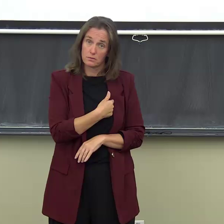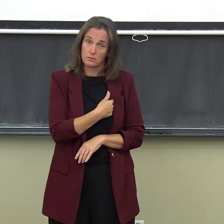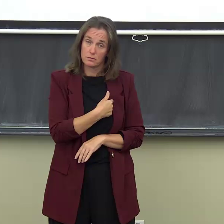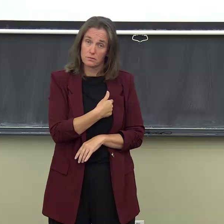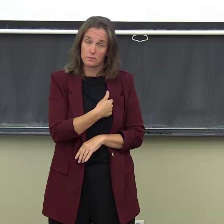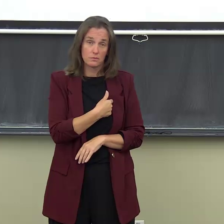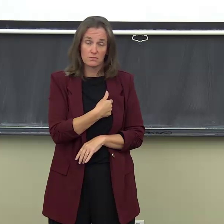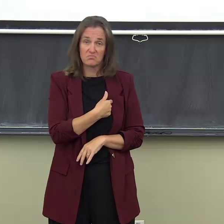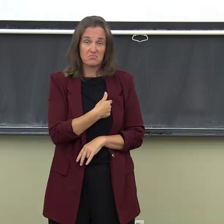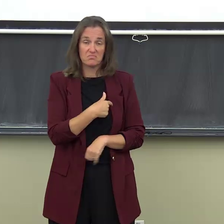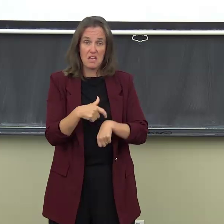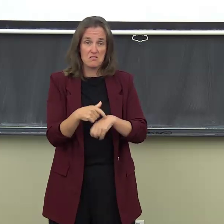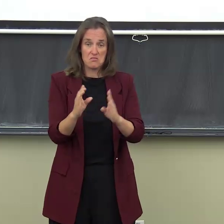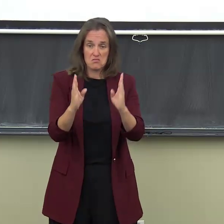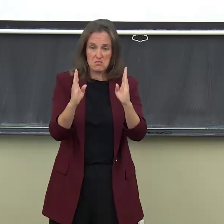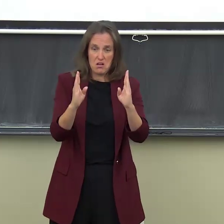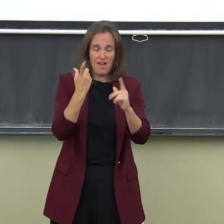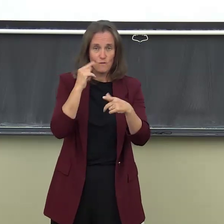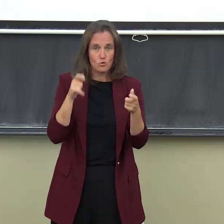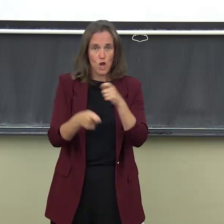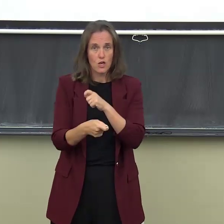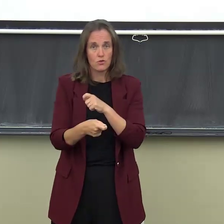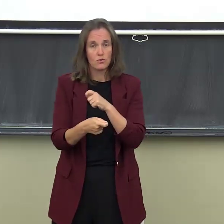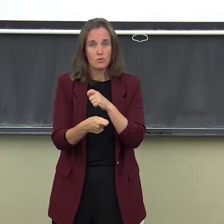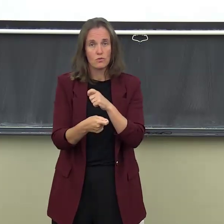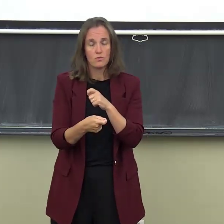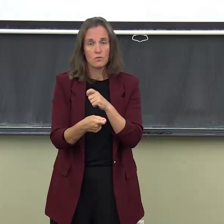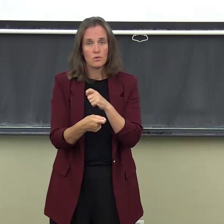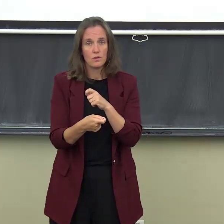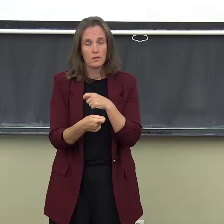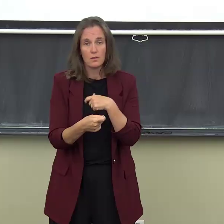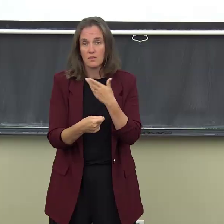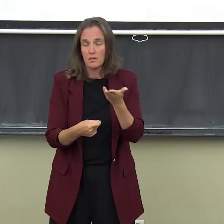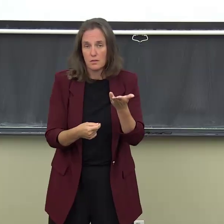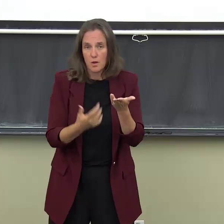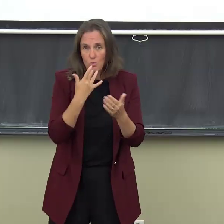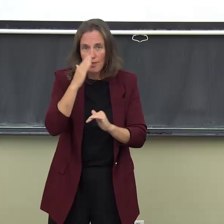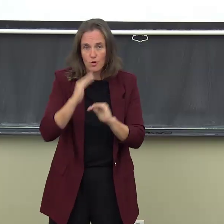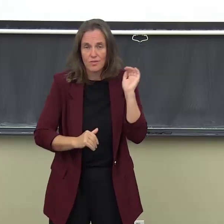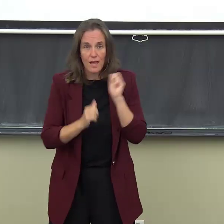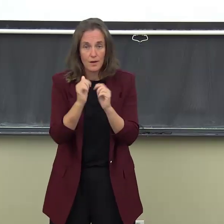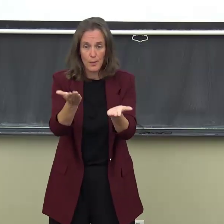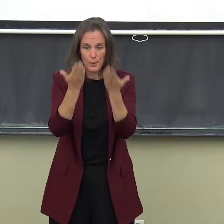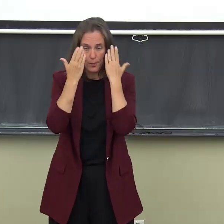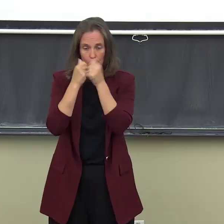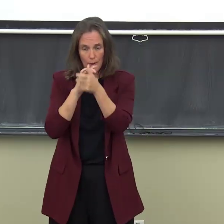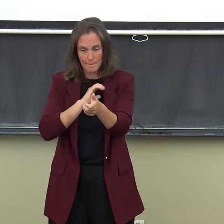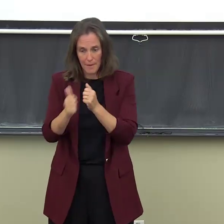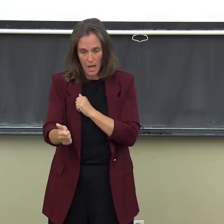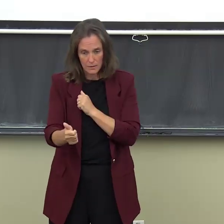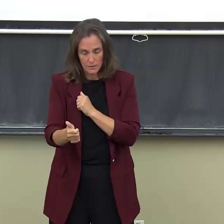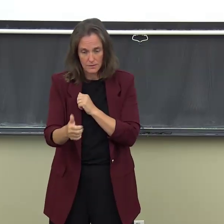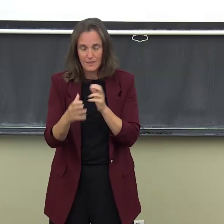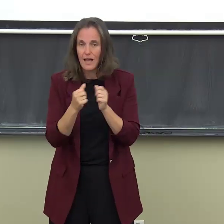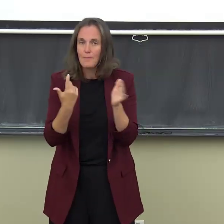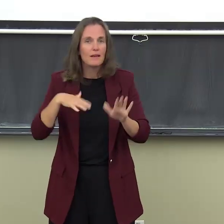a window into change rather than because rather than having it just pass us by? It's moving so fast, but